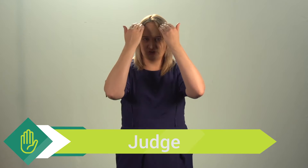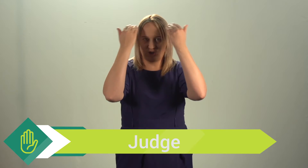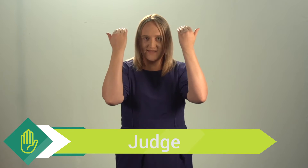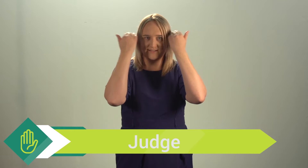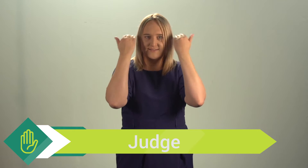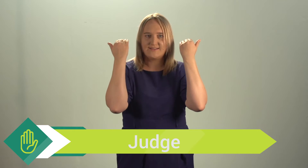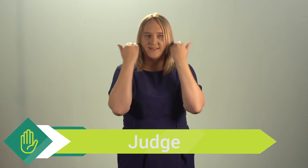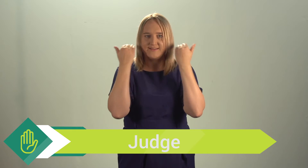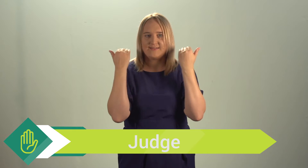judge,